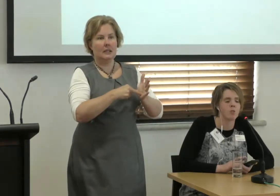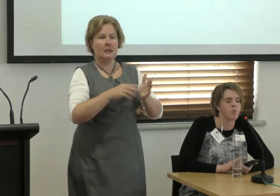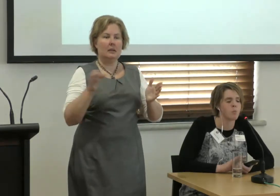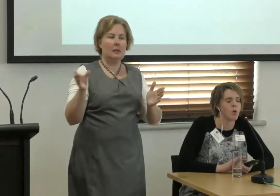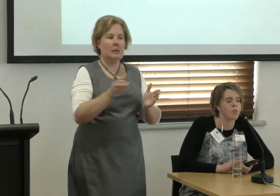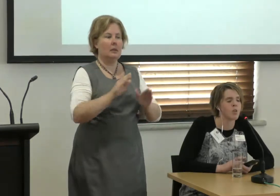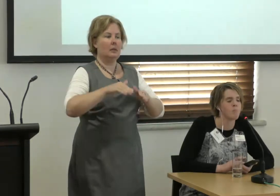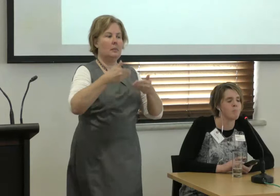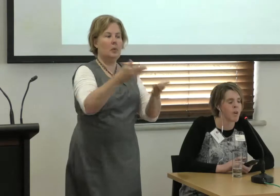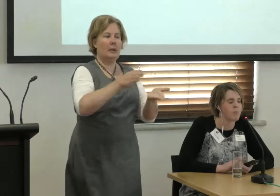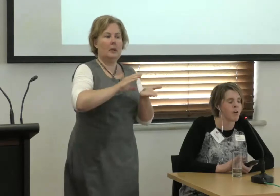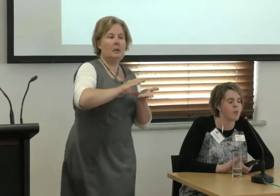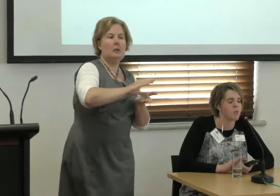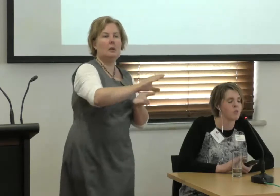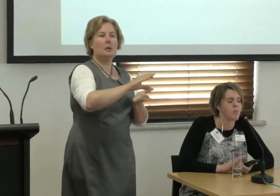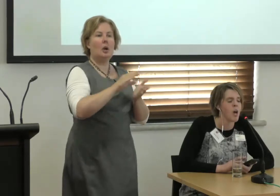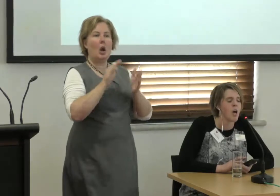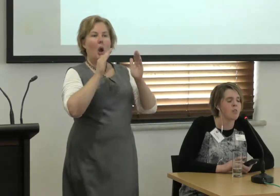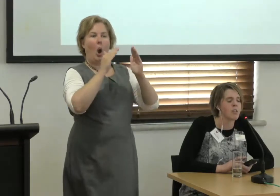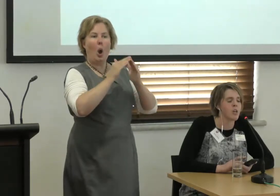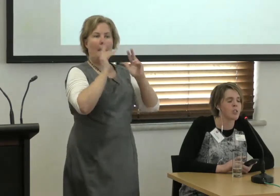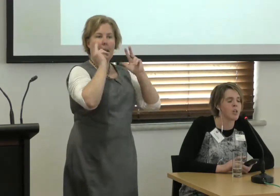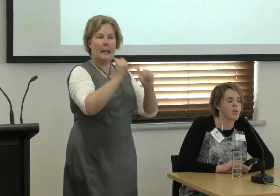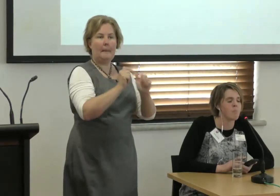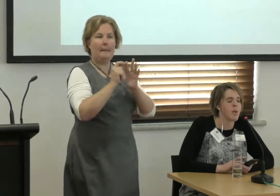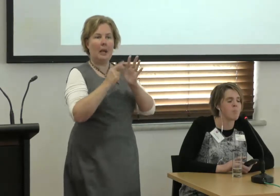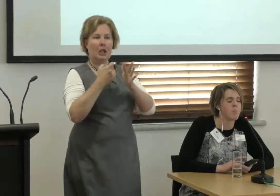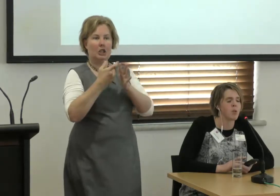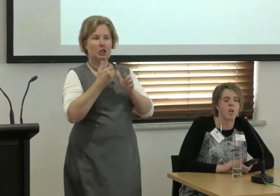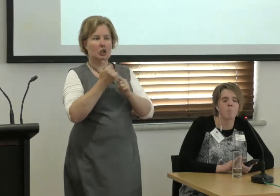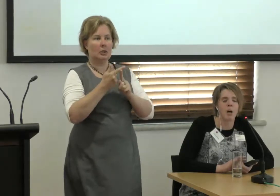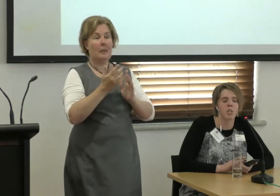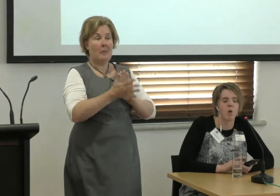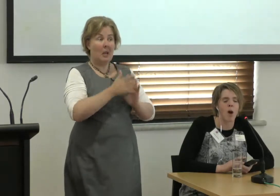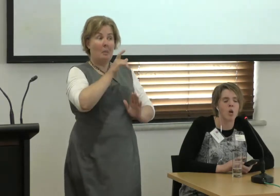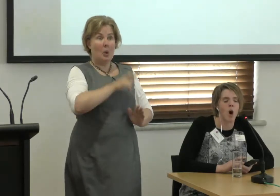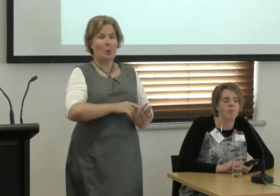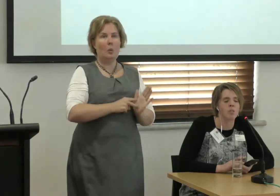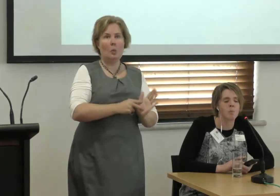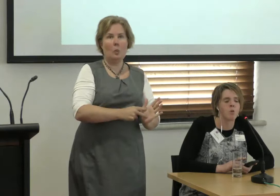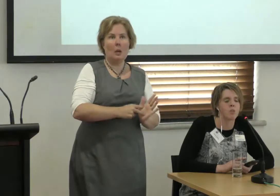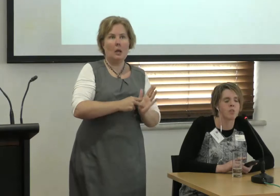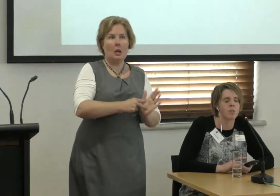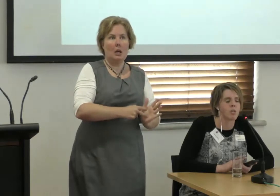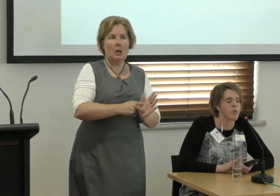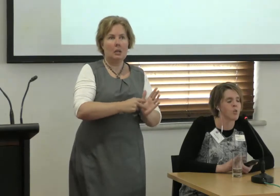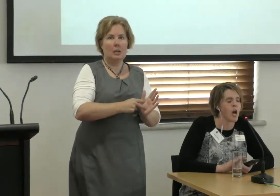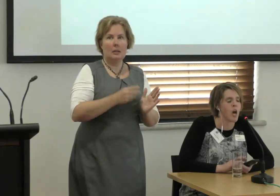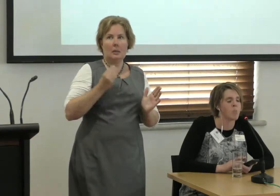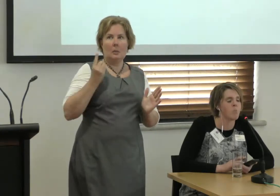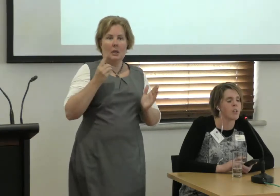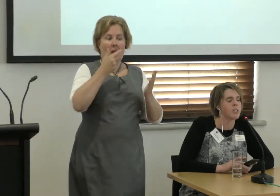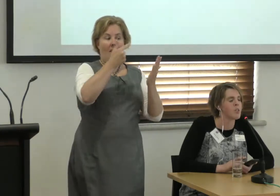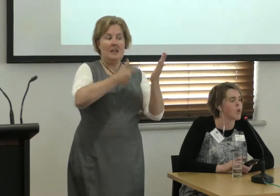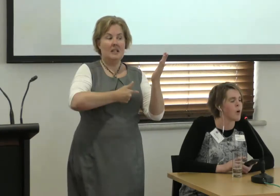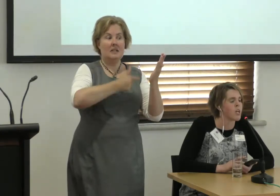level of support becomes available. And research shows that many people end up passing away or having to be moved into residential care